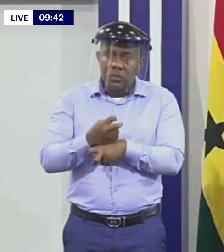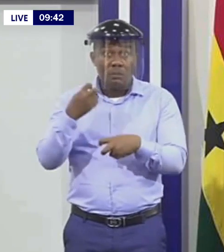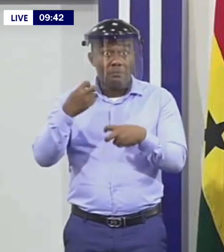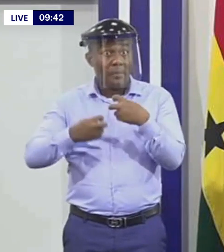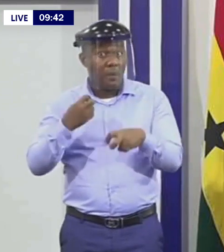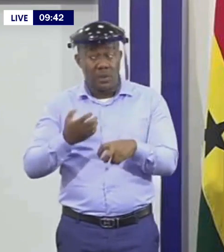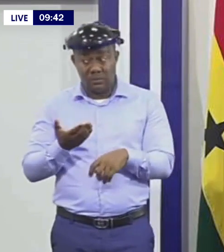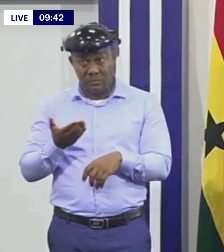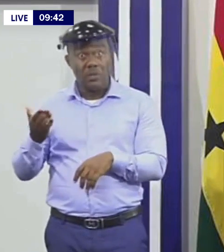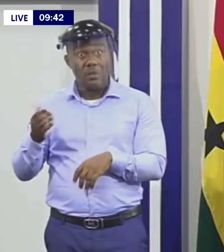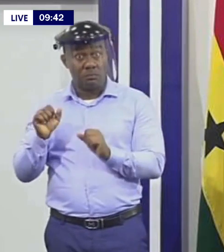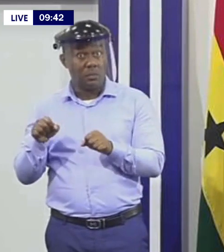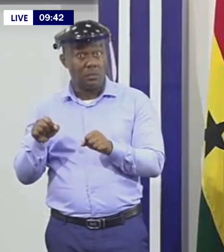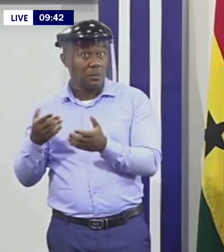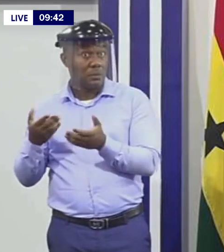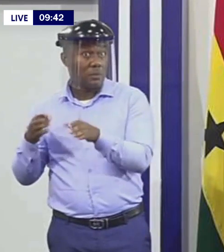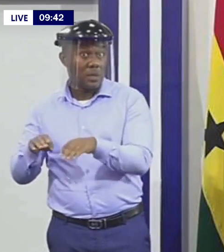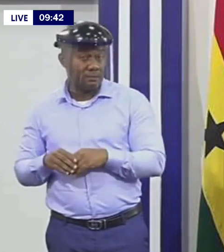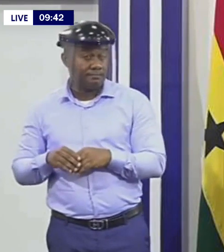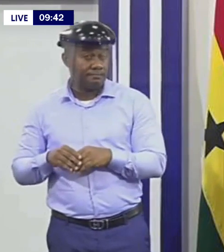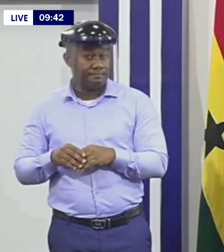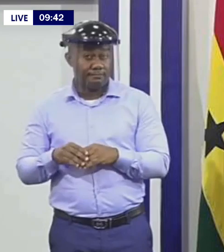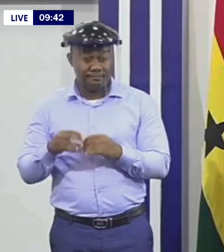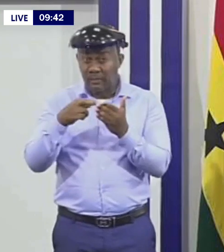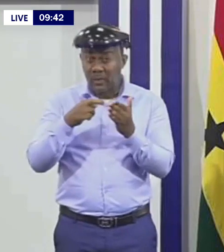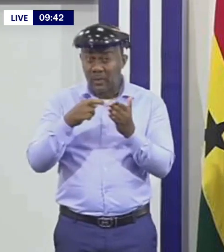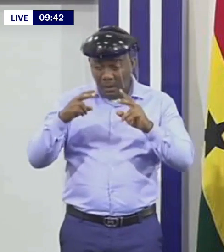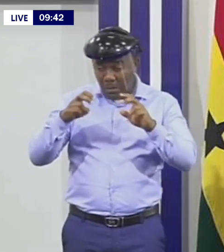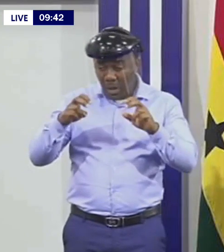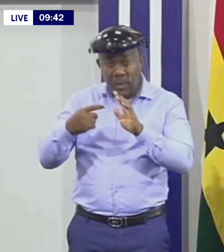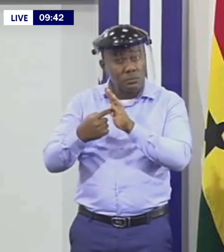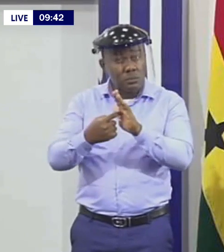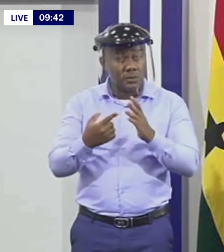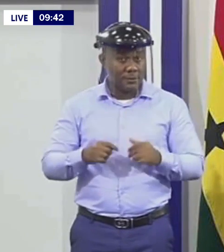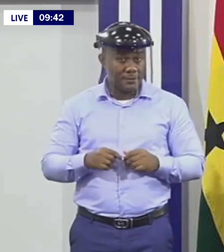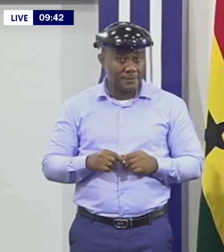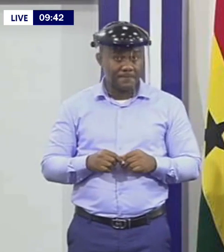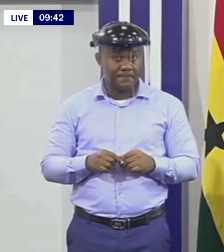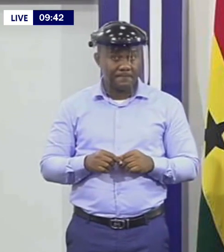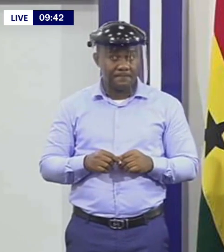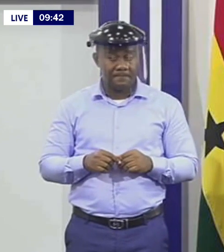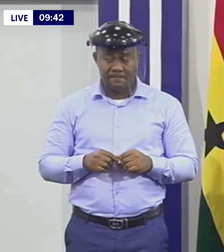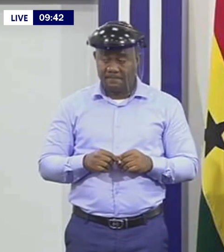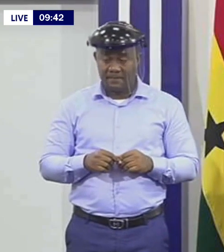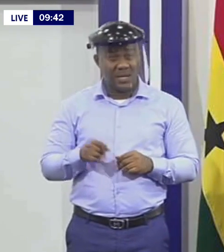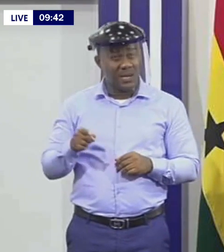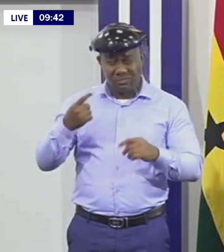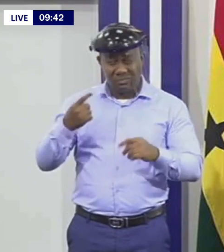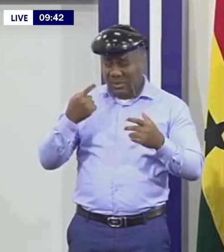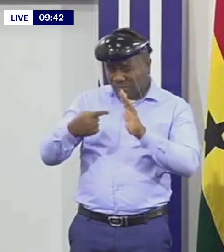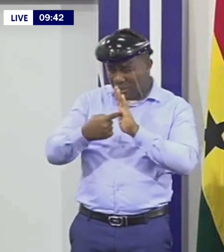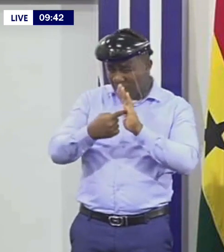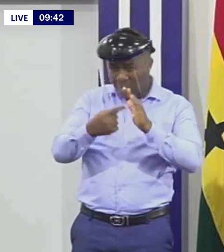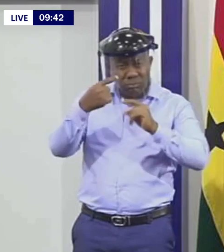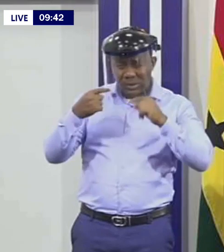also high at risk. According to some reports, the median time between onset of symptoms to